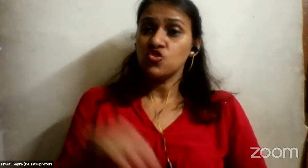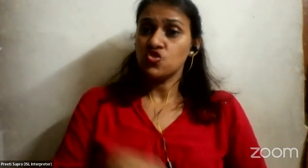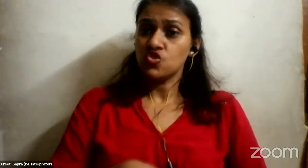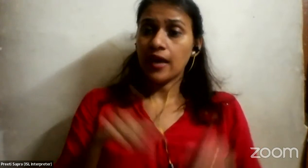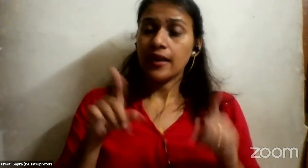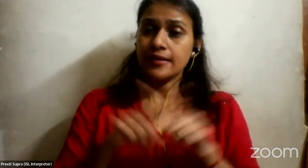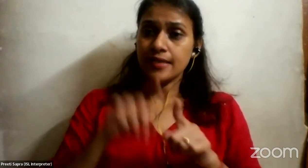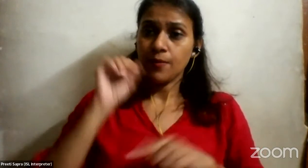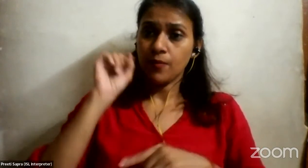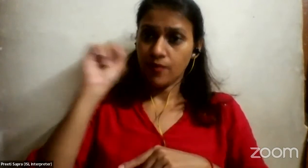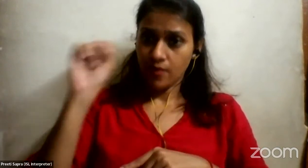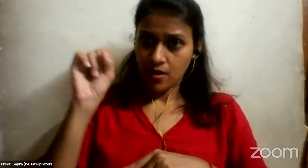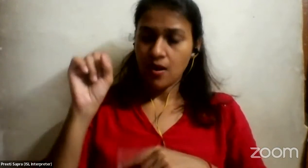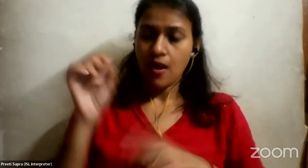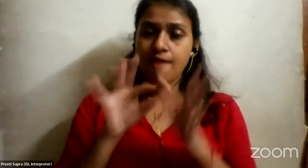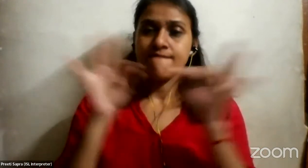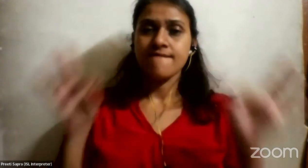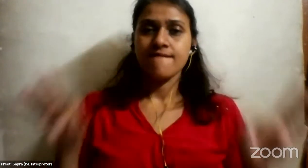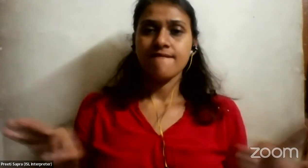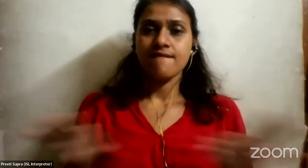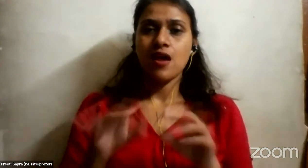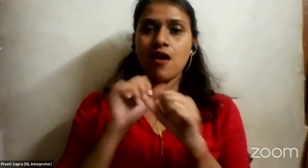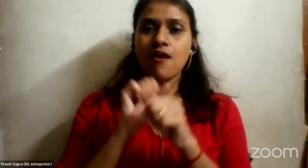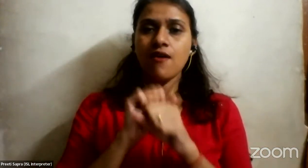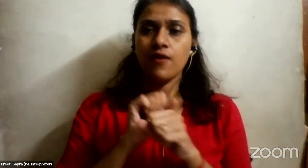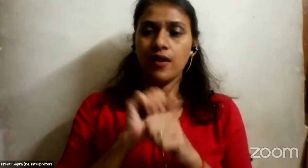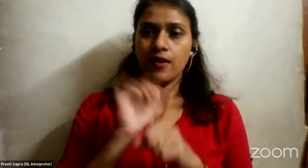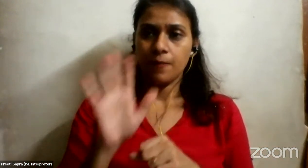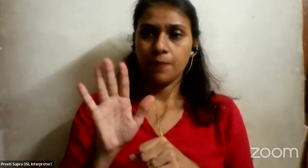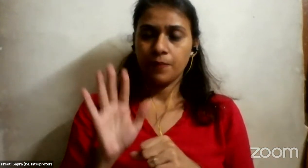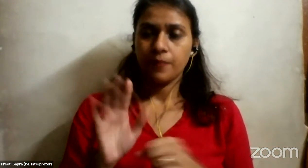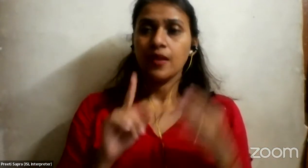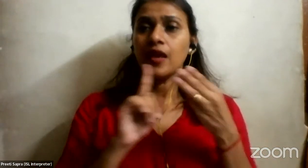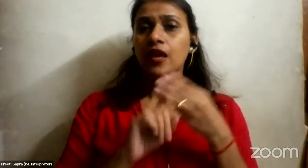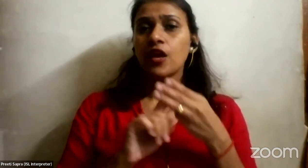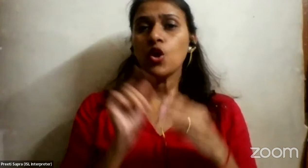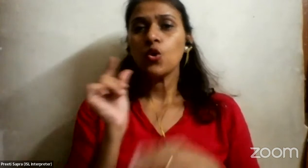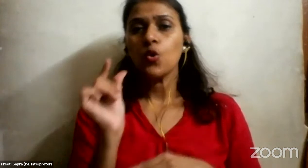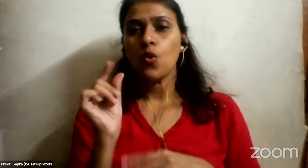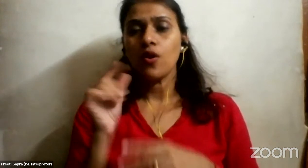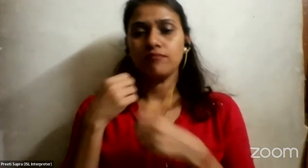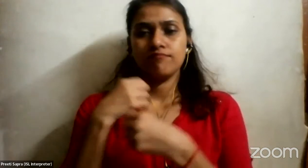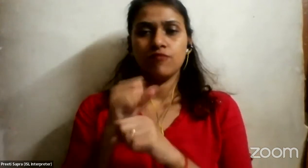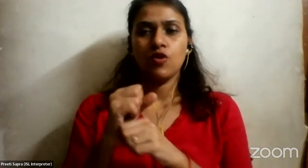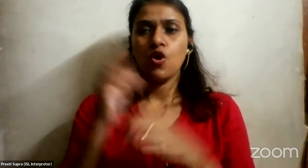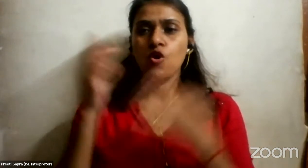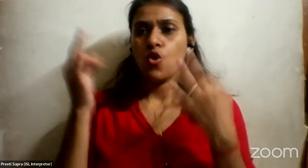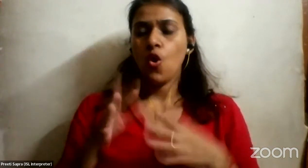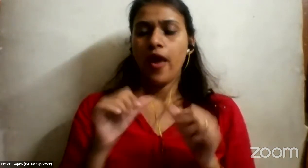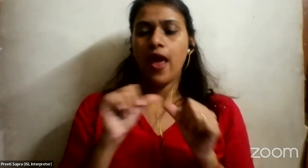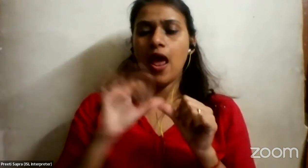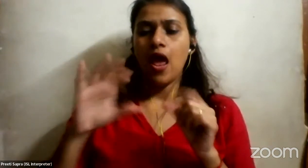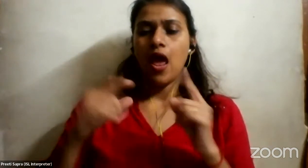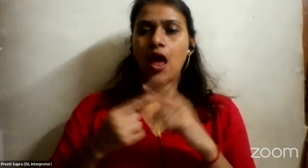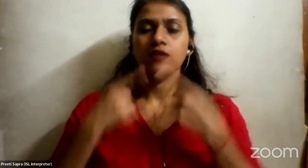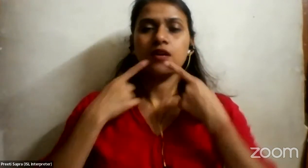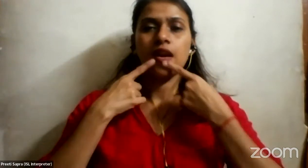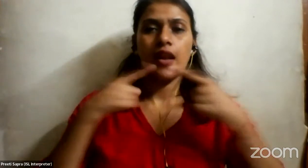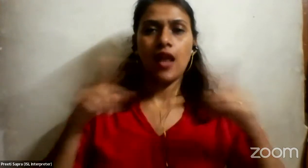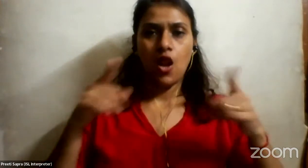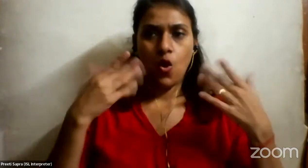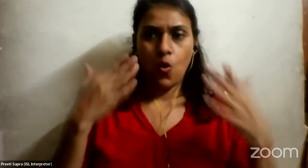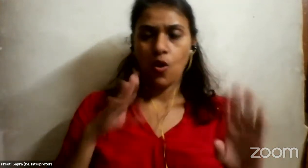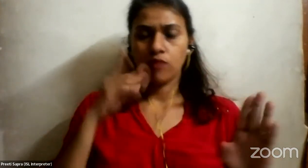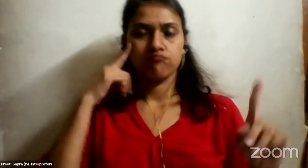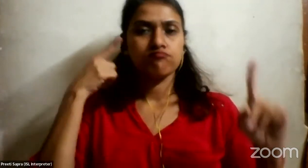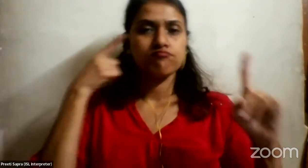algorithmic accountability framework. The EU has a proposed AI Act. The UK has proposed a different approach, and these